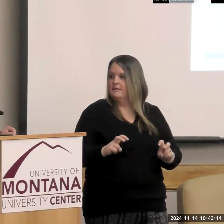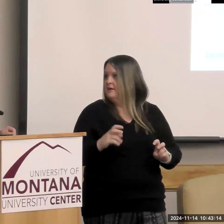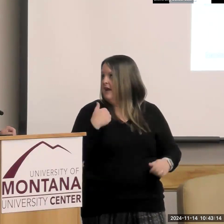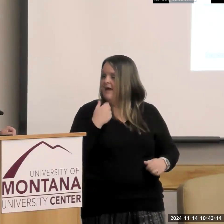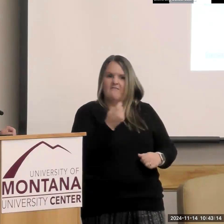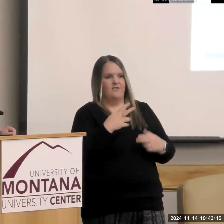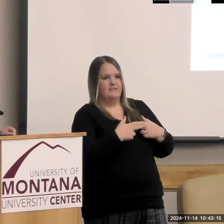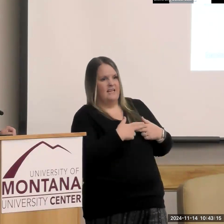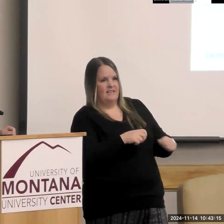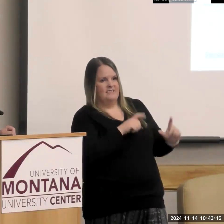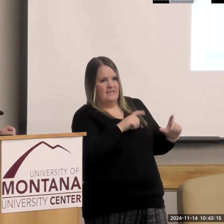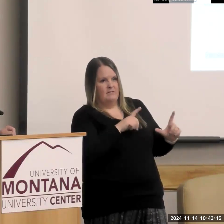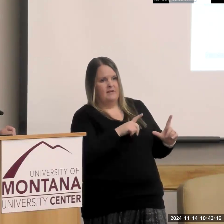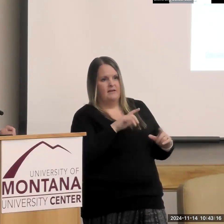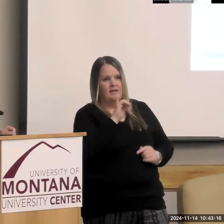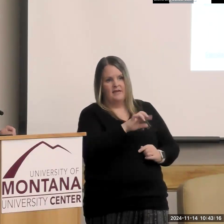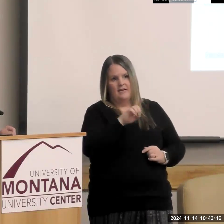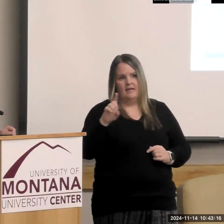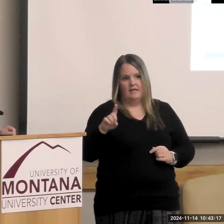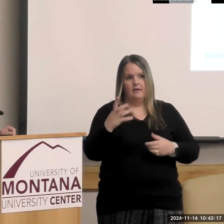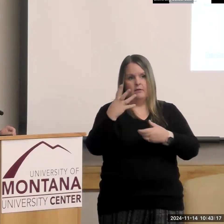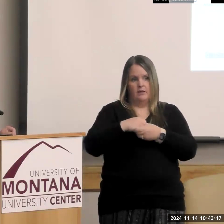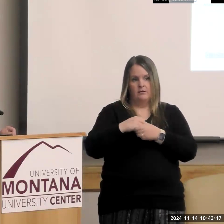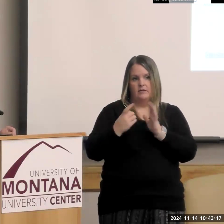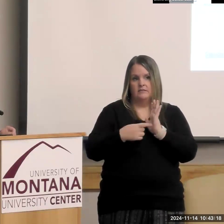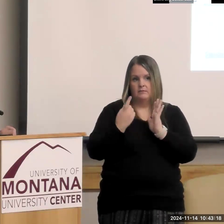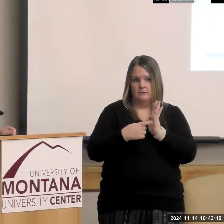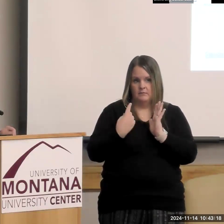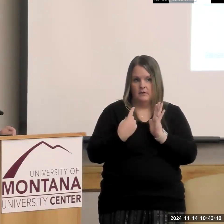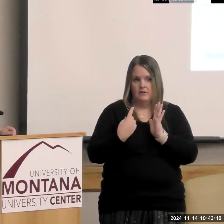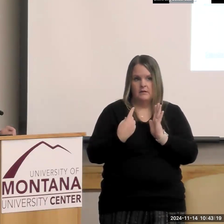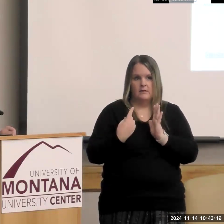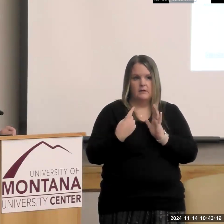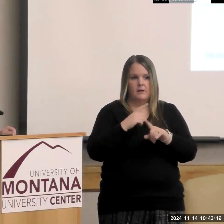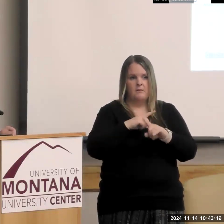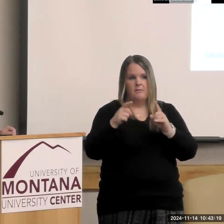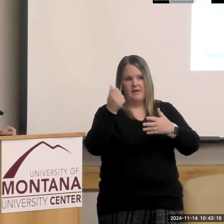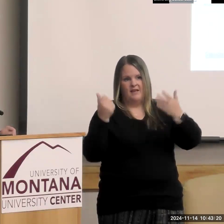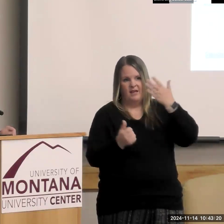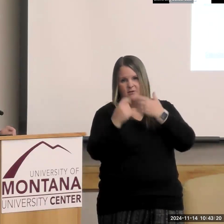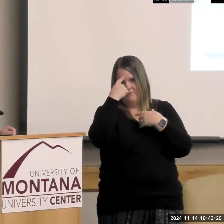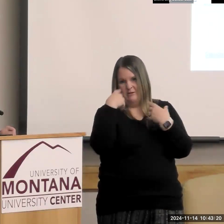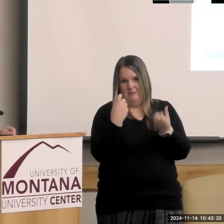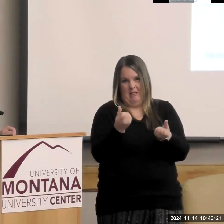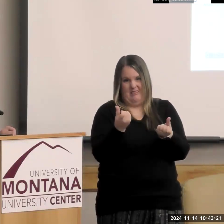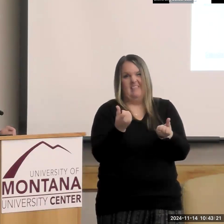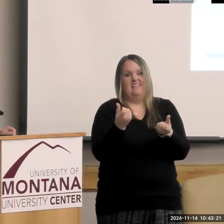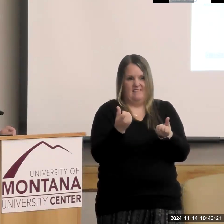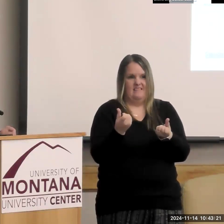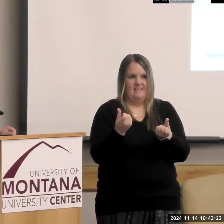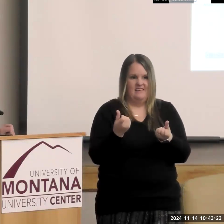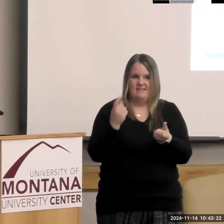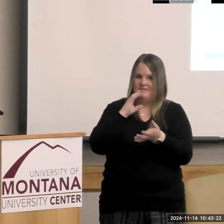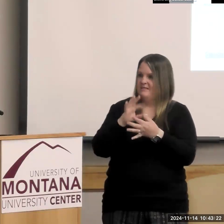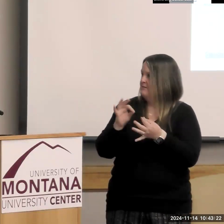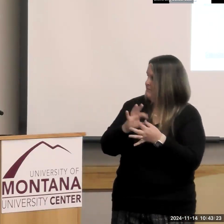plans. on that. Yeah. Okay. And IDD was included sometimes, Yep. but under mental health. Yes, yep. Do you want to say